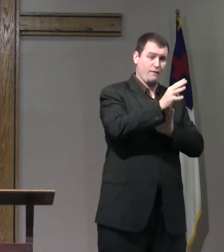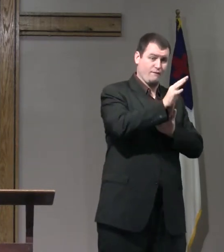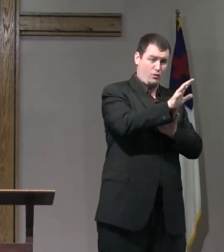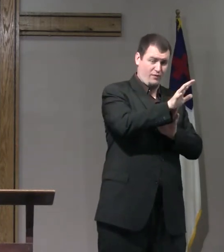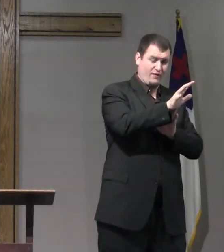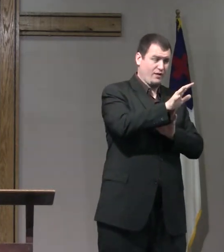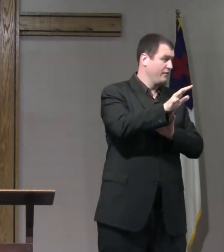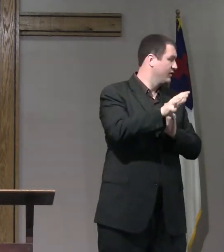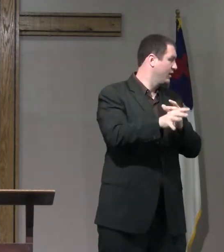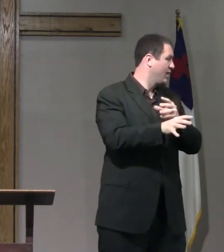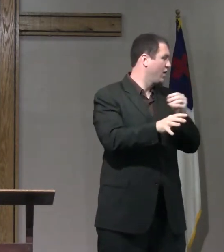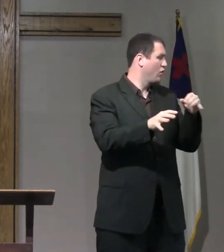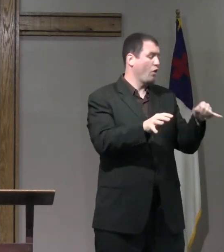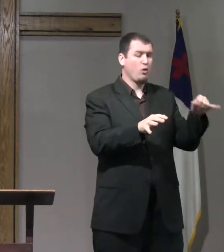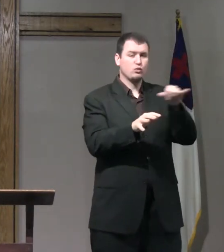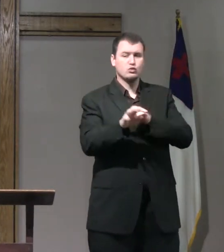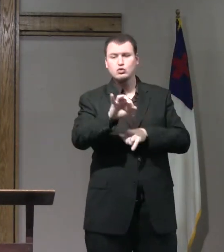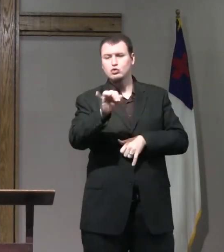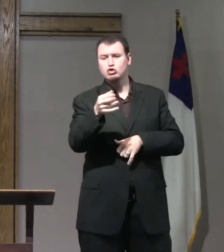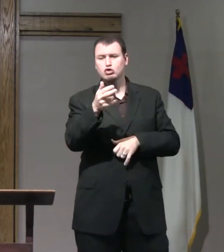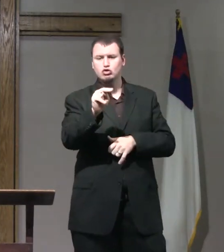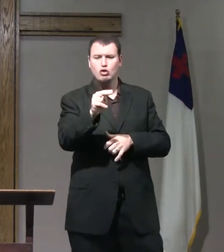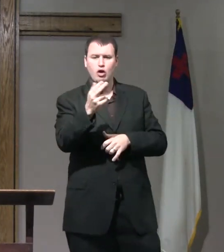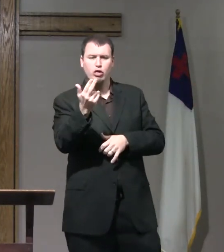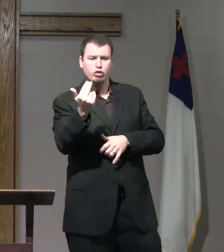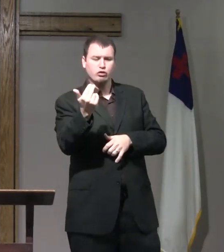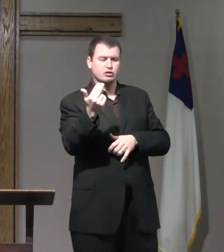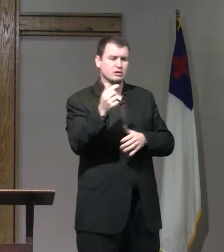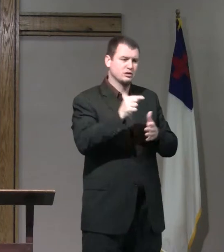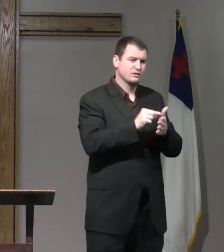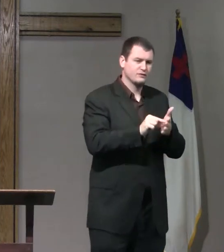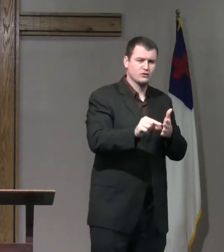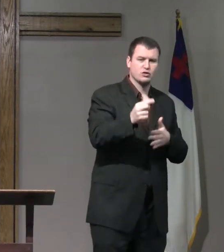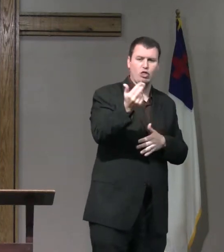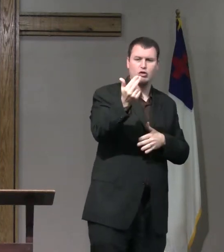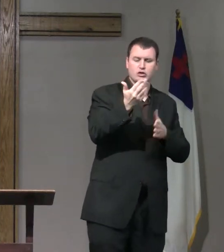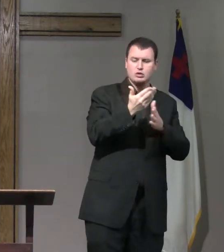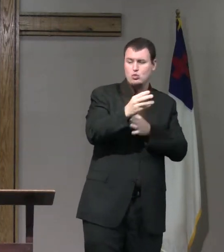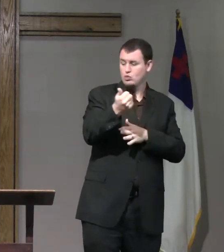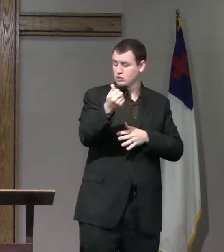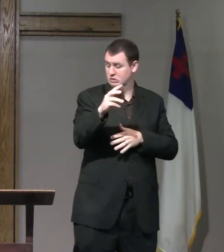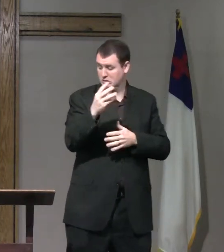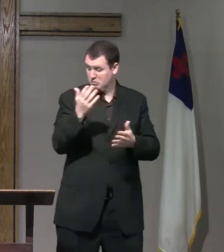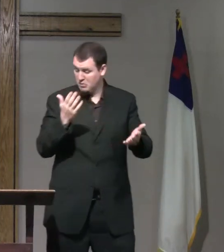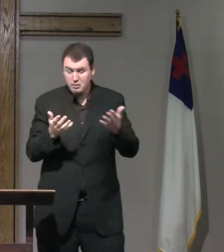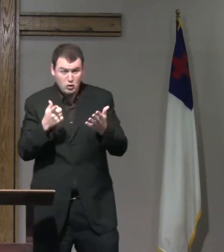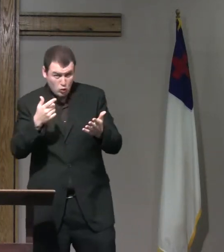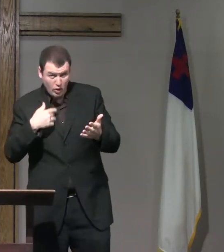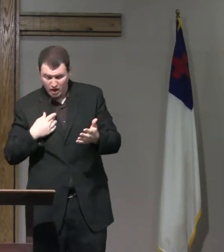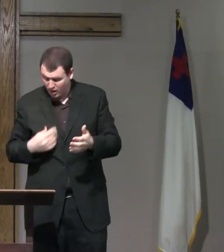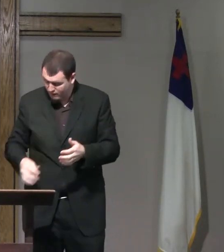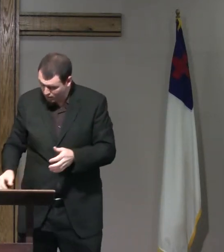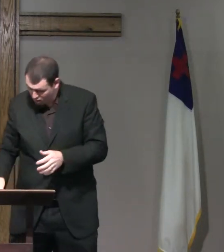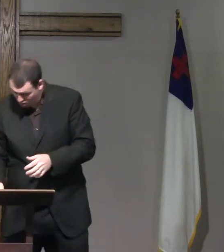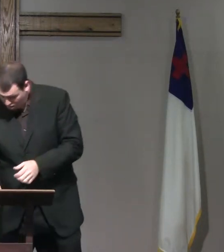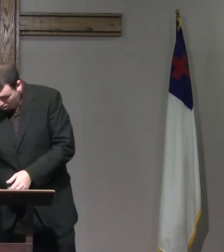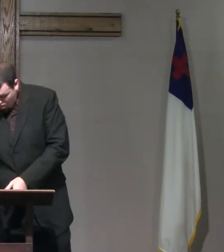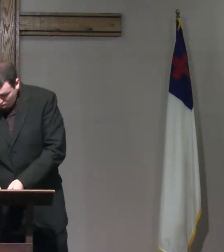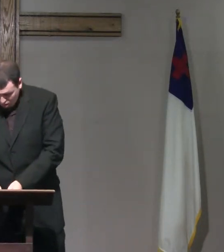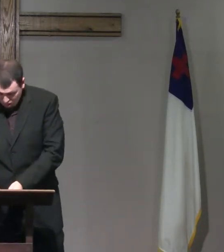Mark chapter 10, verse 35 through 45, and John 13, verses 13 through